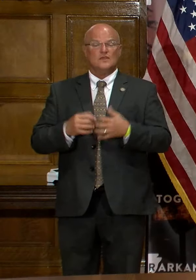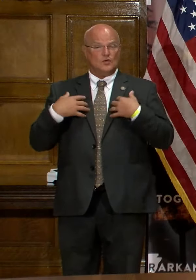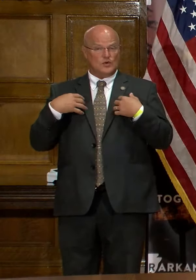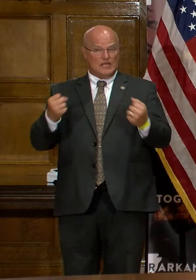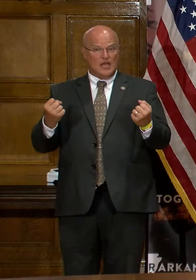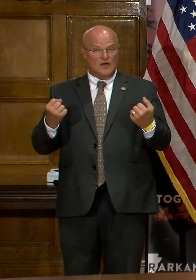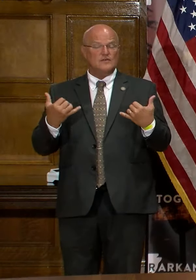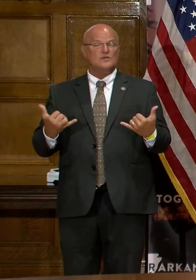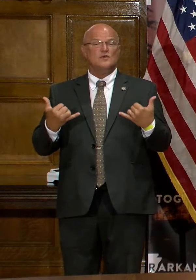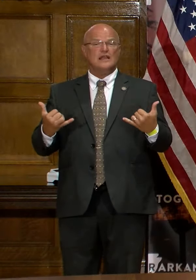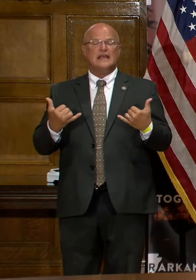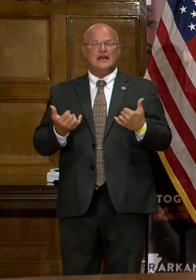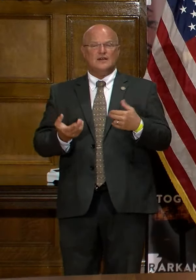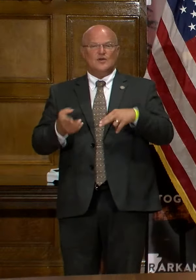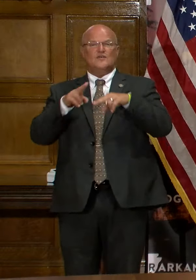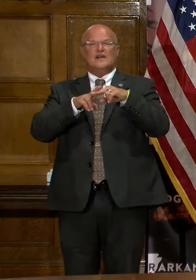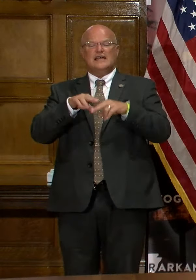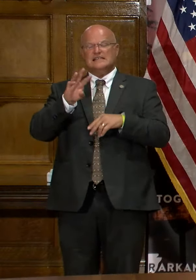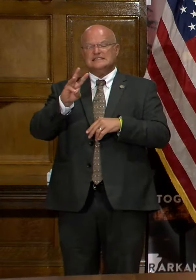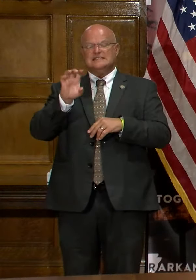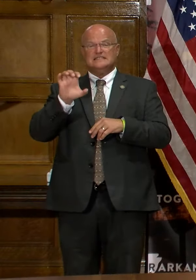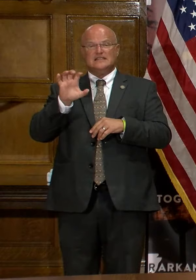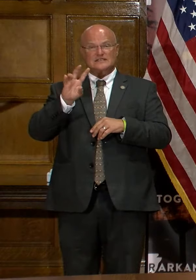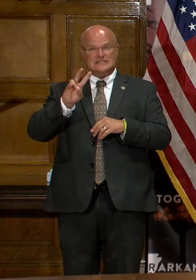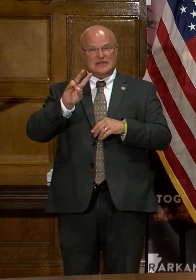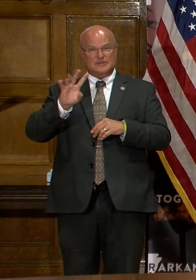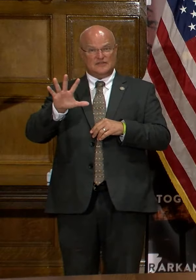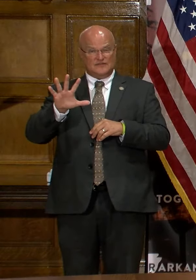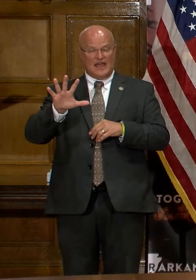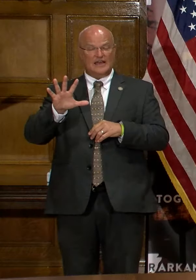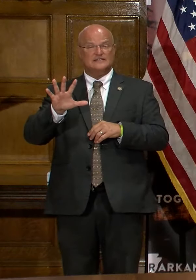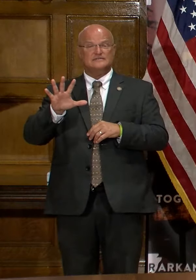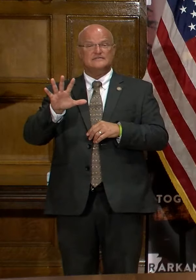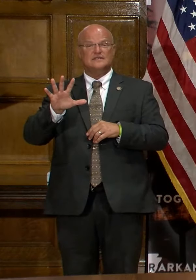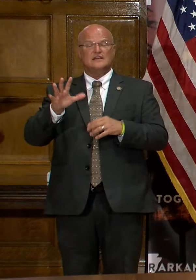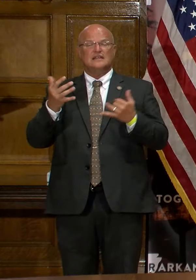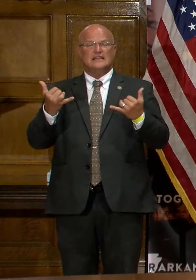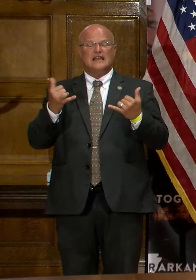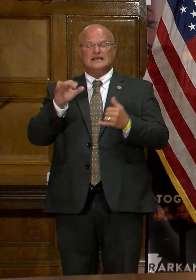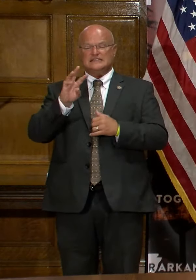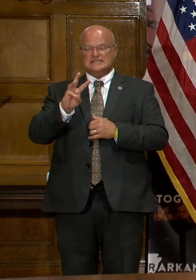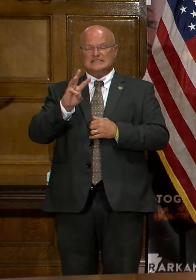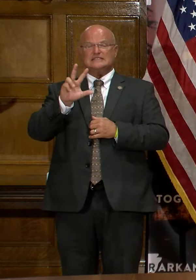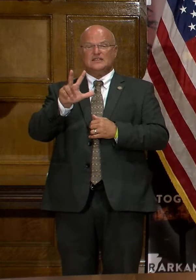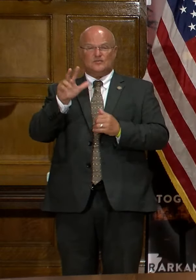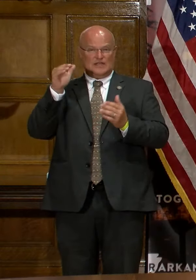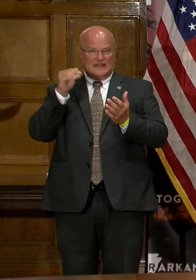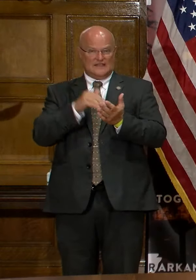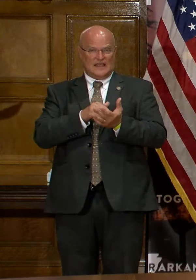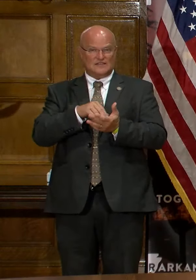Recovered patients at this time, we've added 675 to the roster with